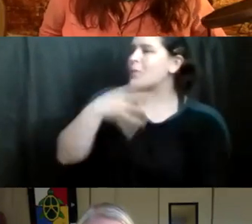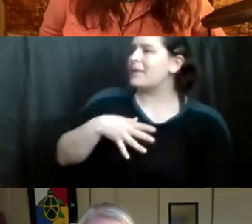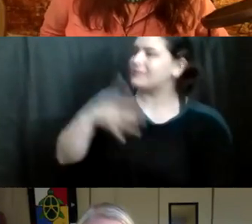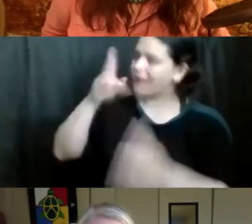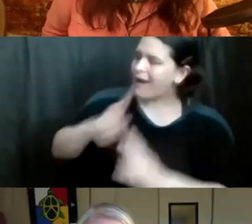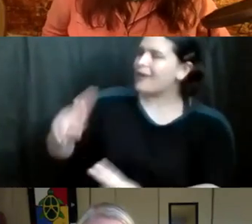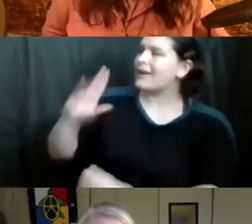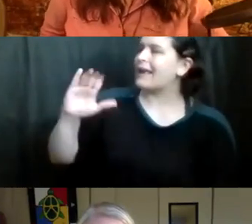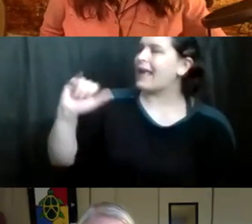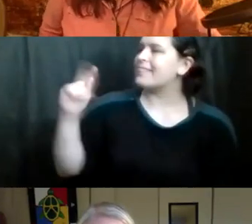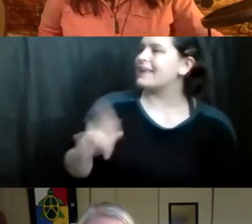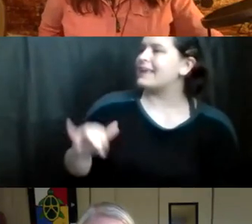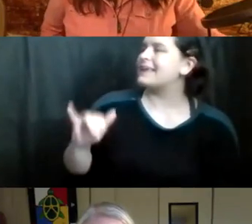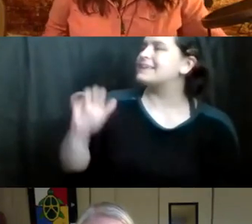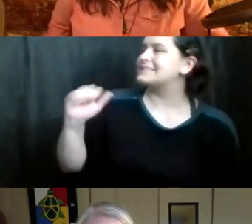Sanchez one of these nights.